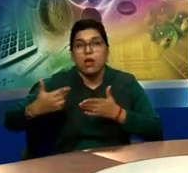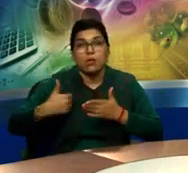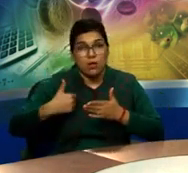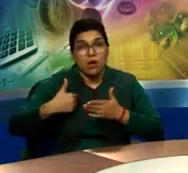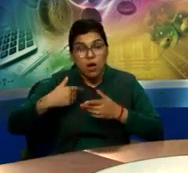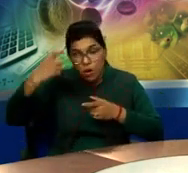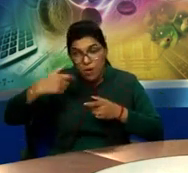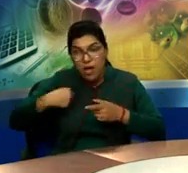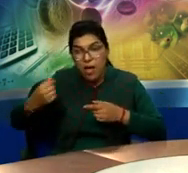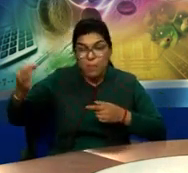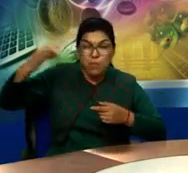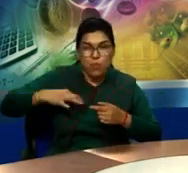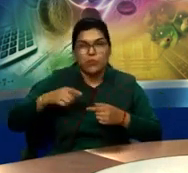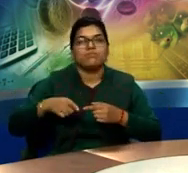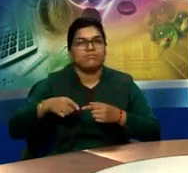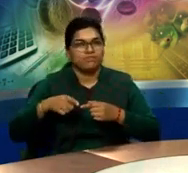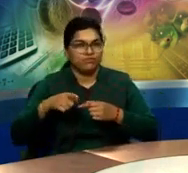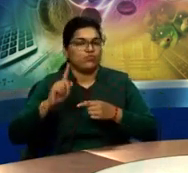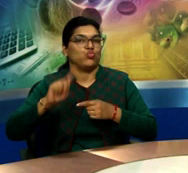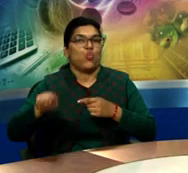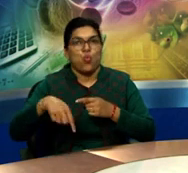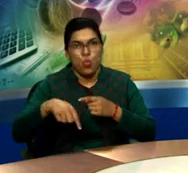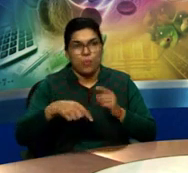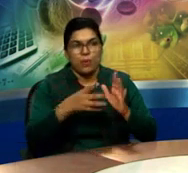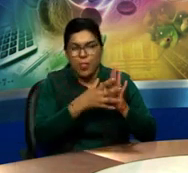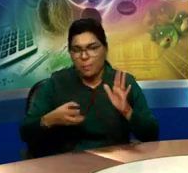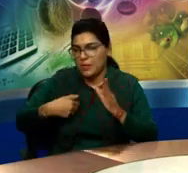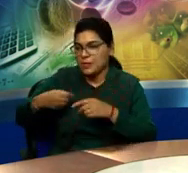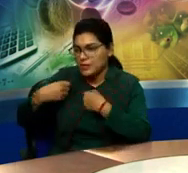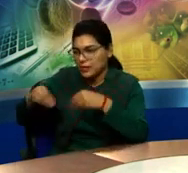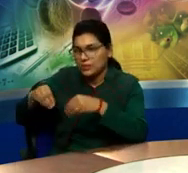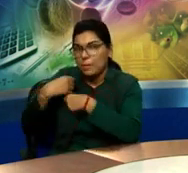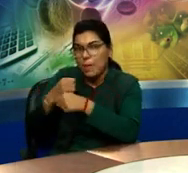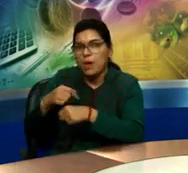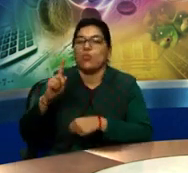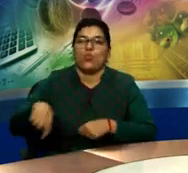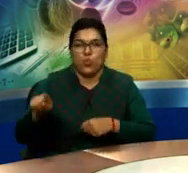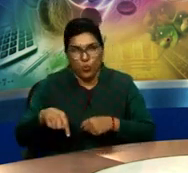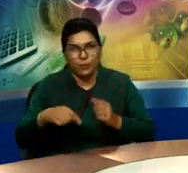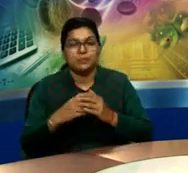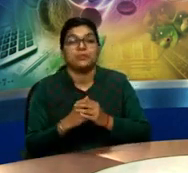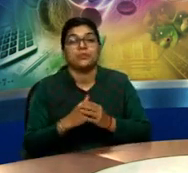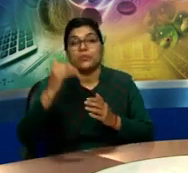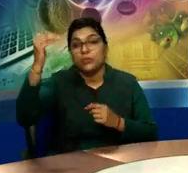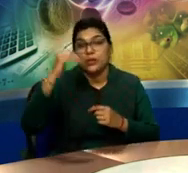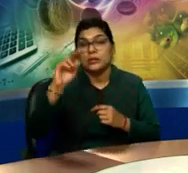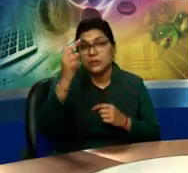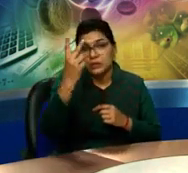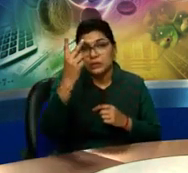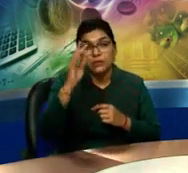So, being disloyal this way is not correct. Making extra money